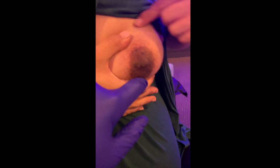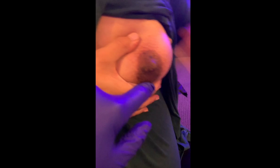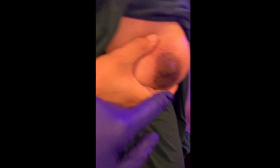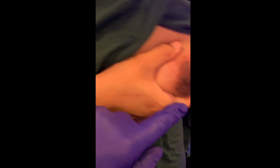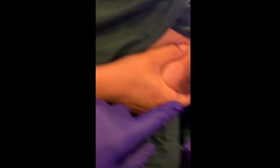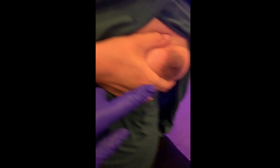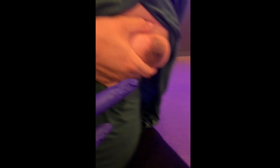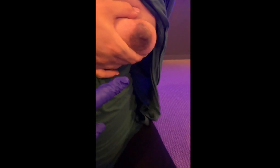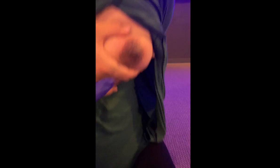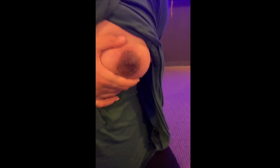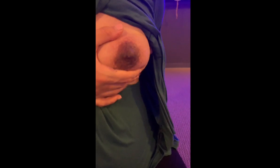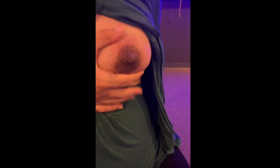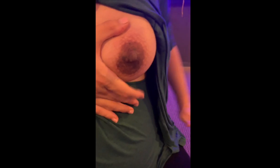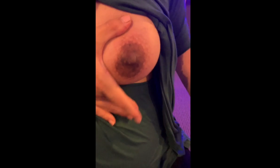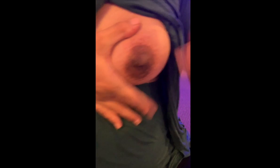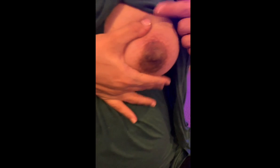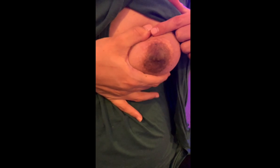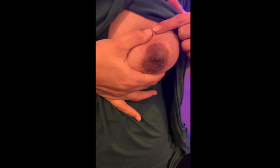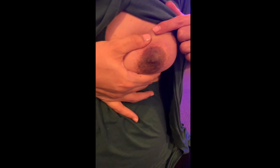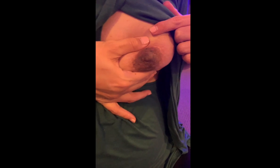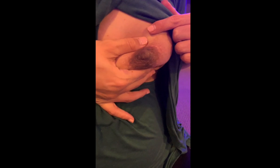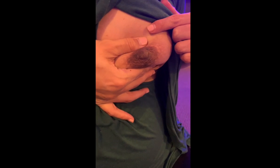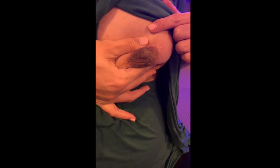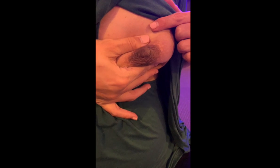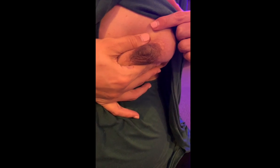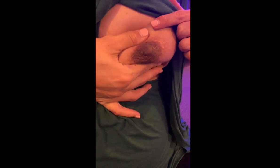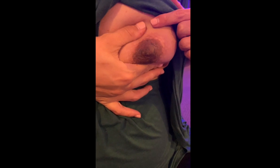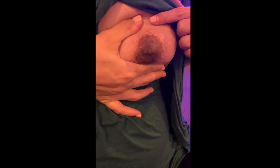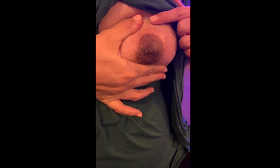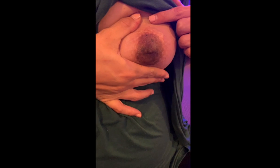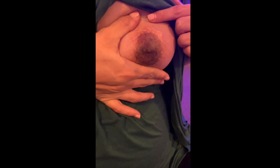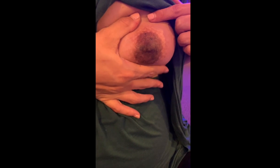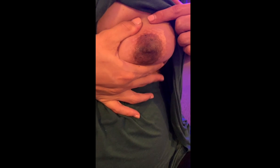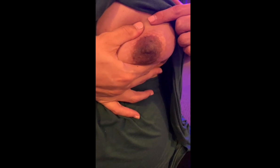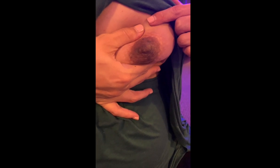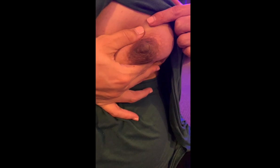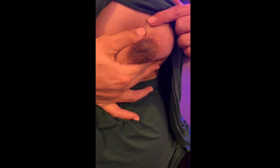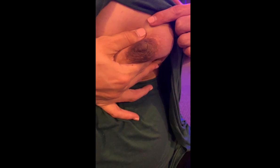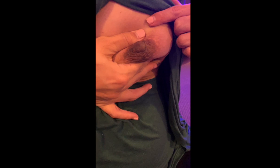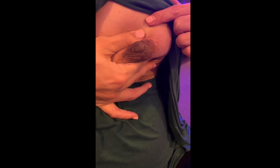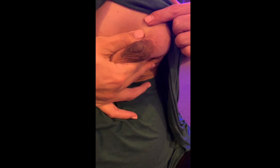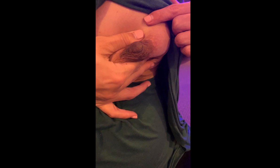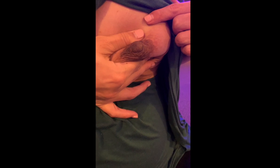I can see it. Yep, you want to be just a little bit lower. There you go, perfect.